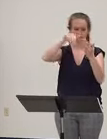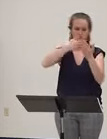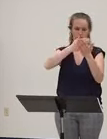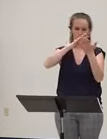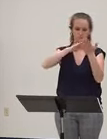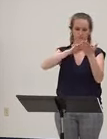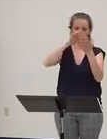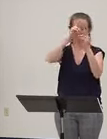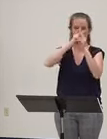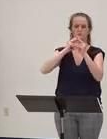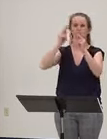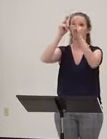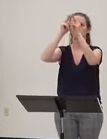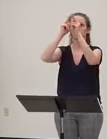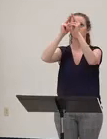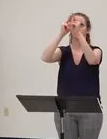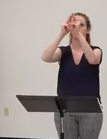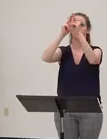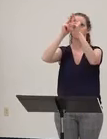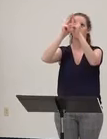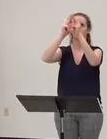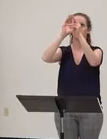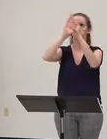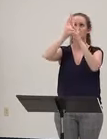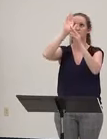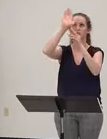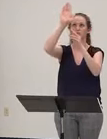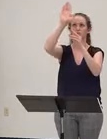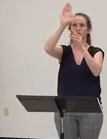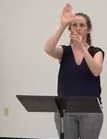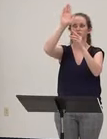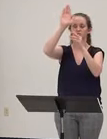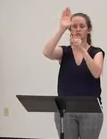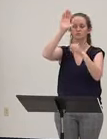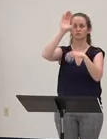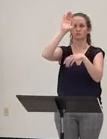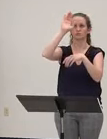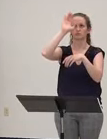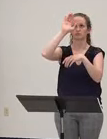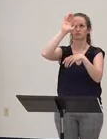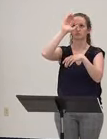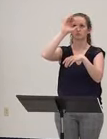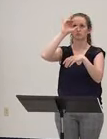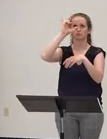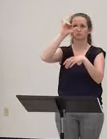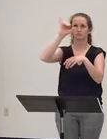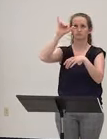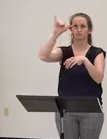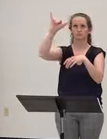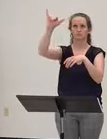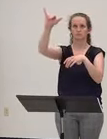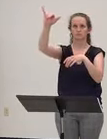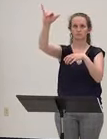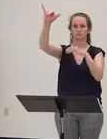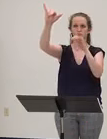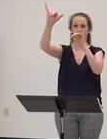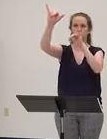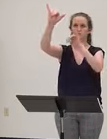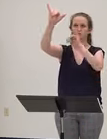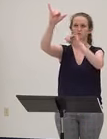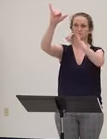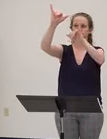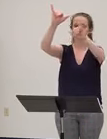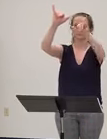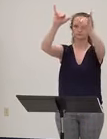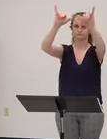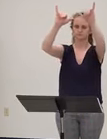Holy Spirit, all glory and honor is yours